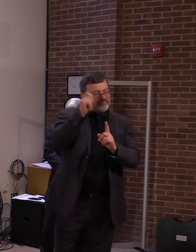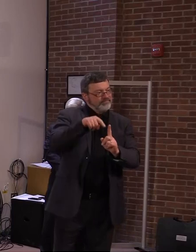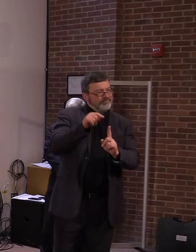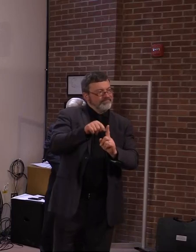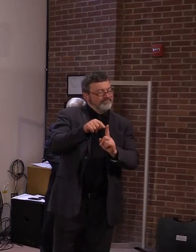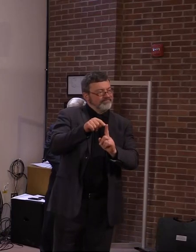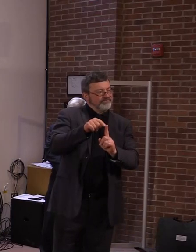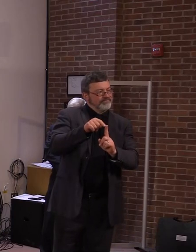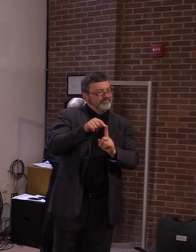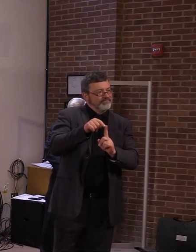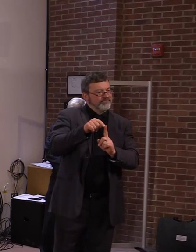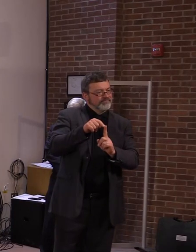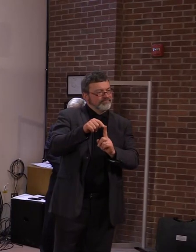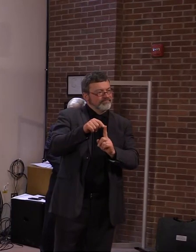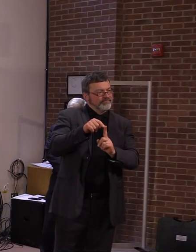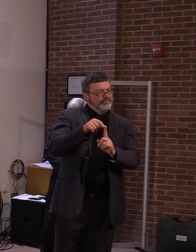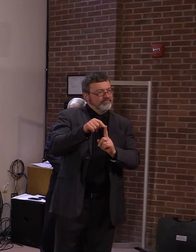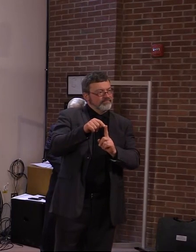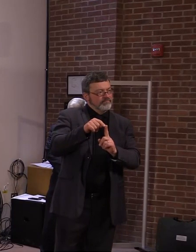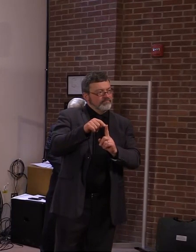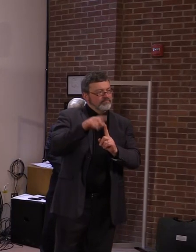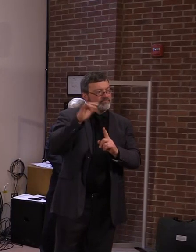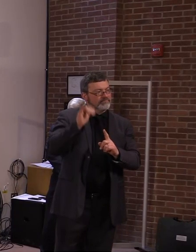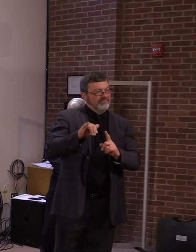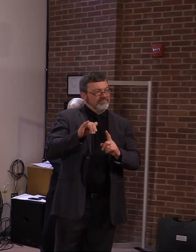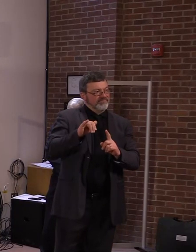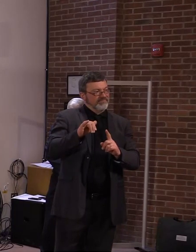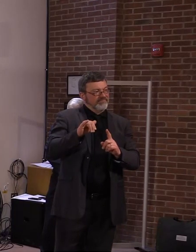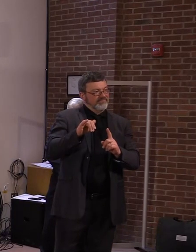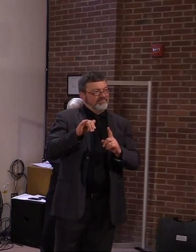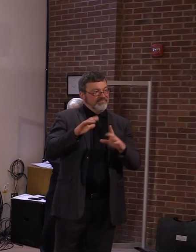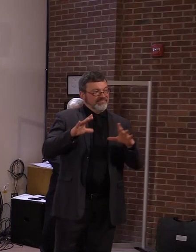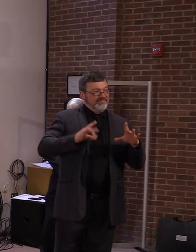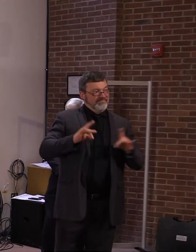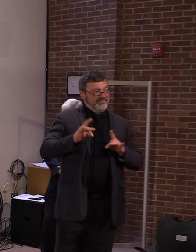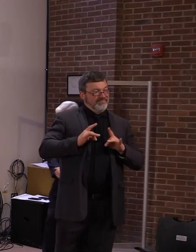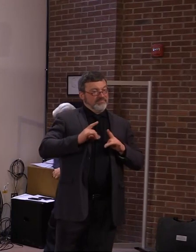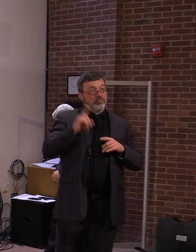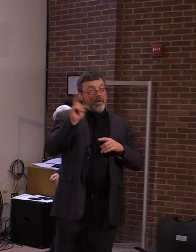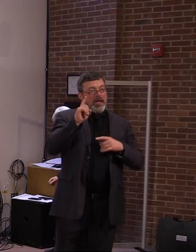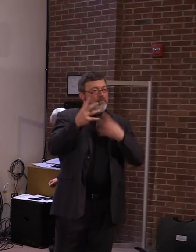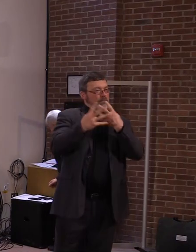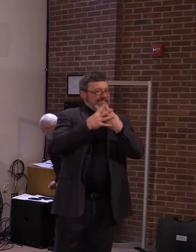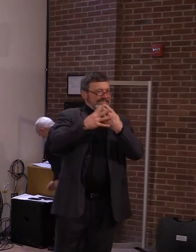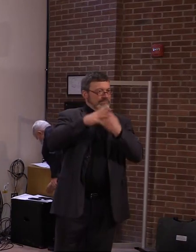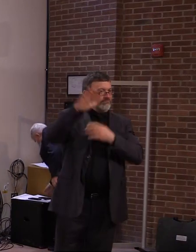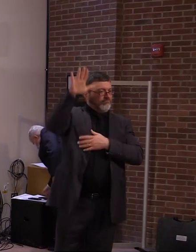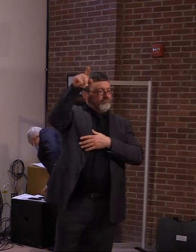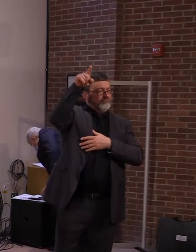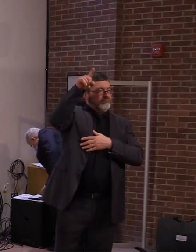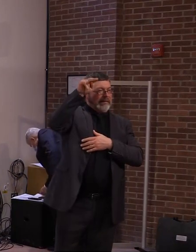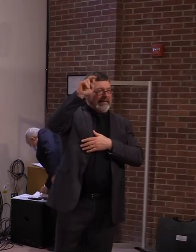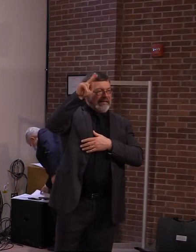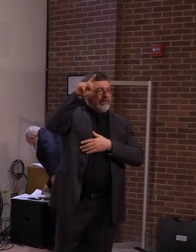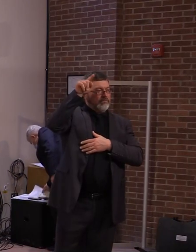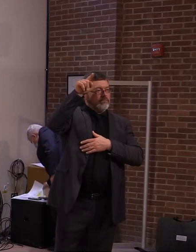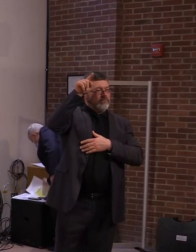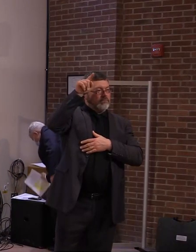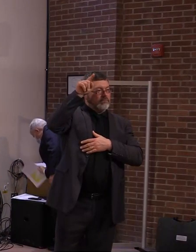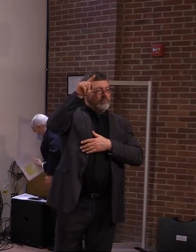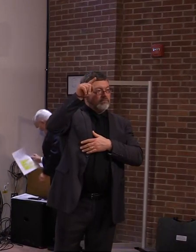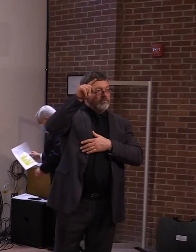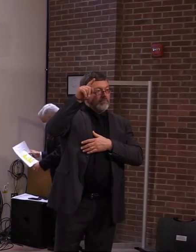about the infection rate at the Northern State Correctional Facility. Since the pandemic started, there's been